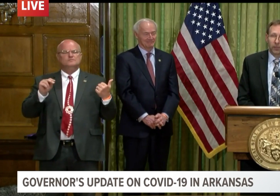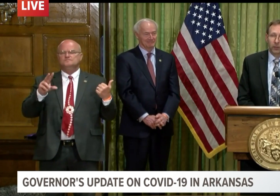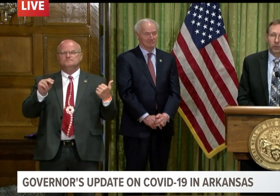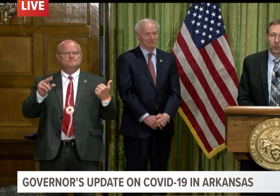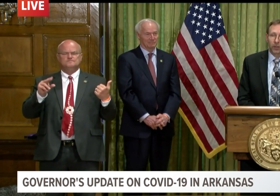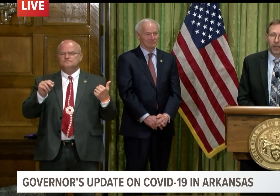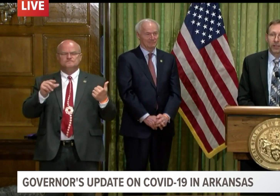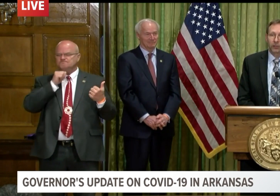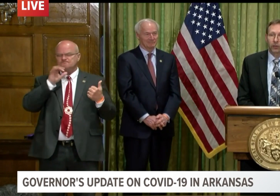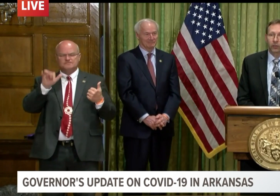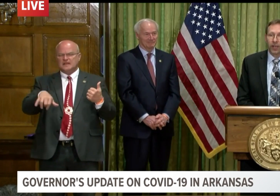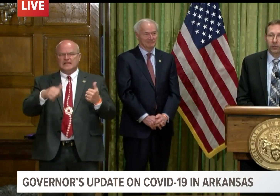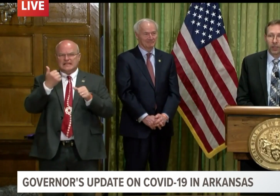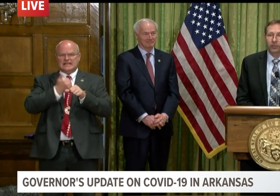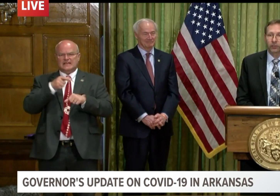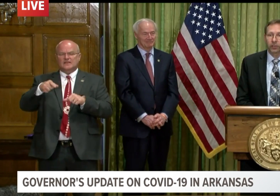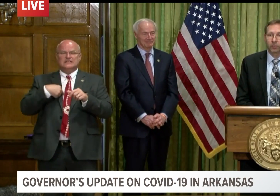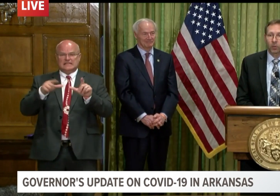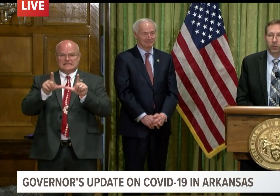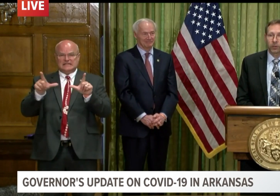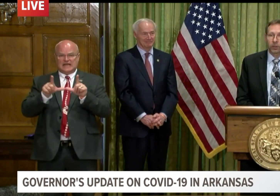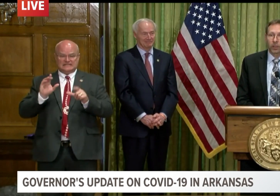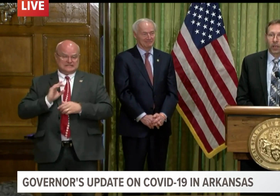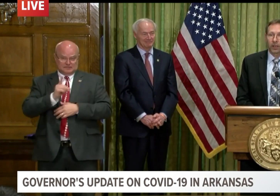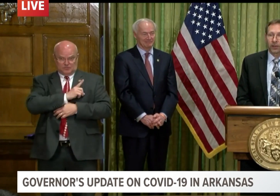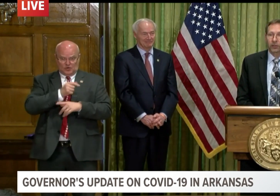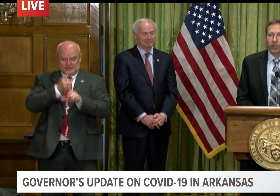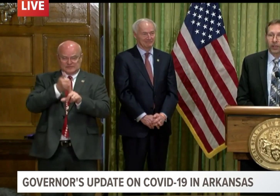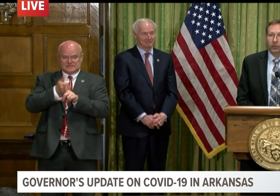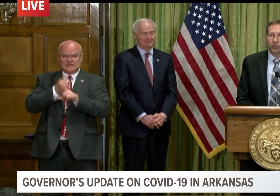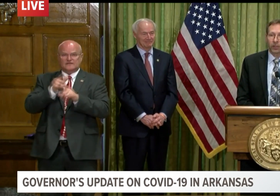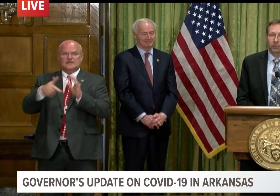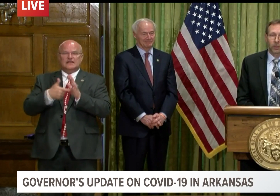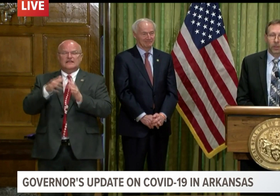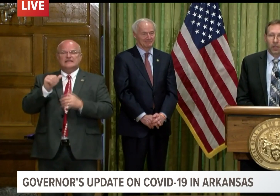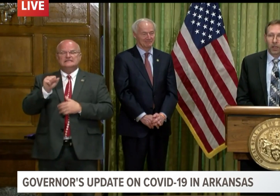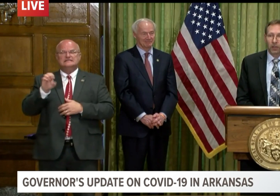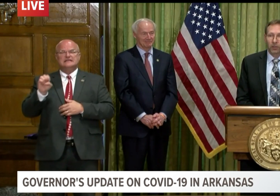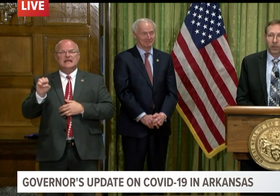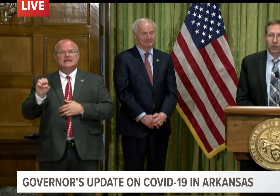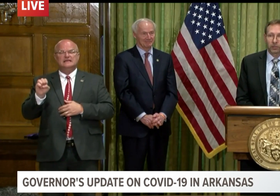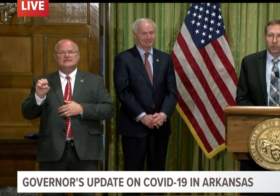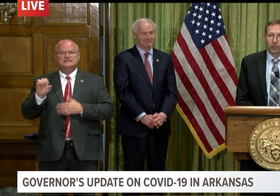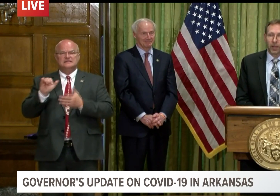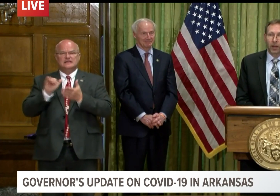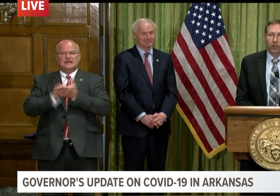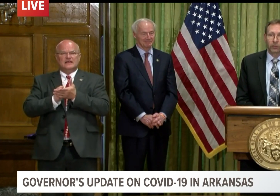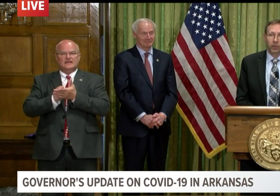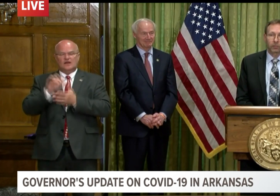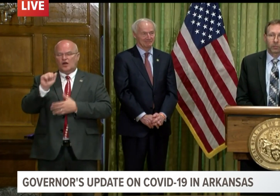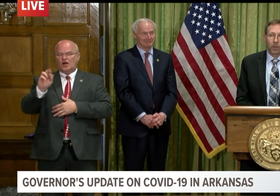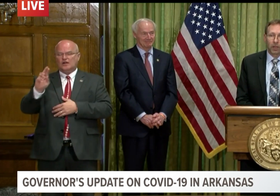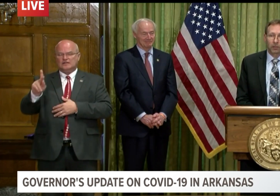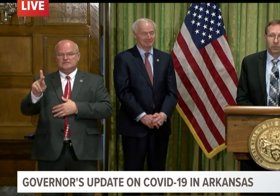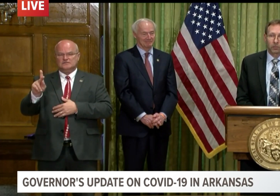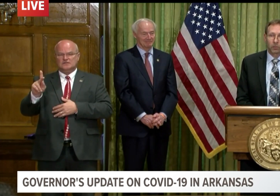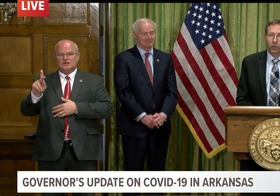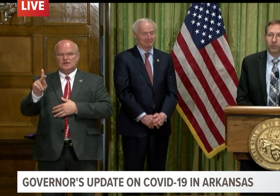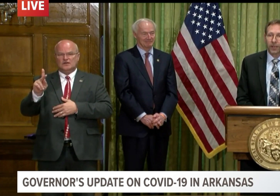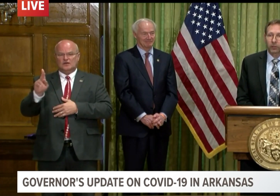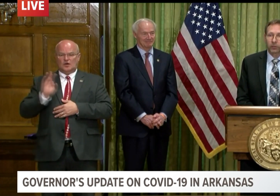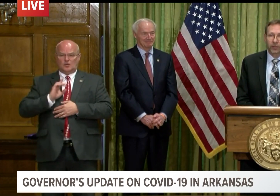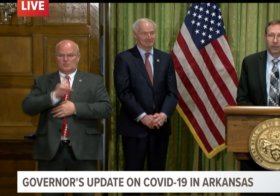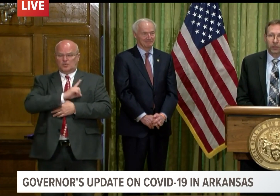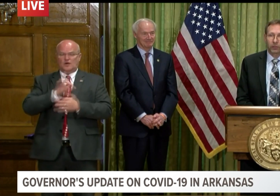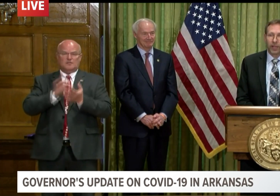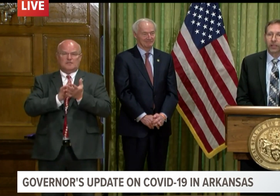No, we've not been doing that. Each of those has a licensing board. In this case, the Arkansas